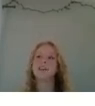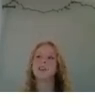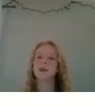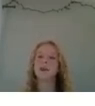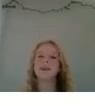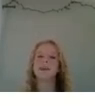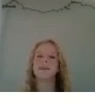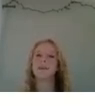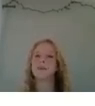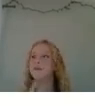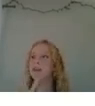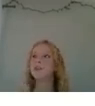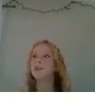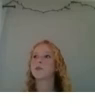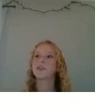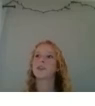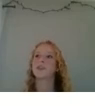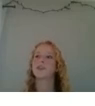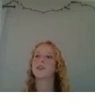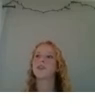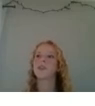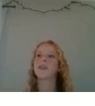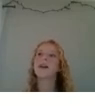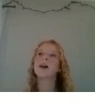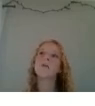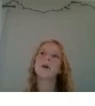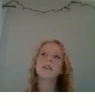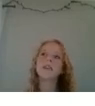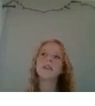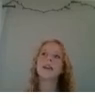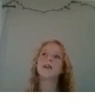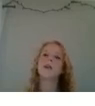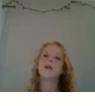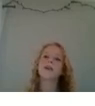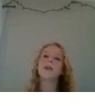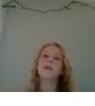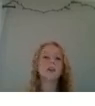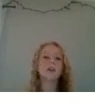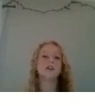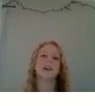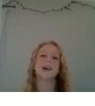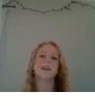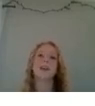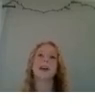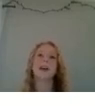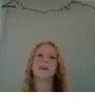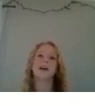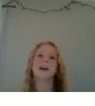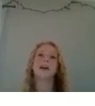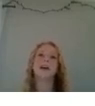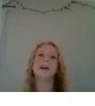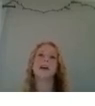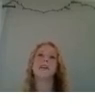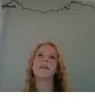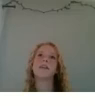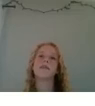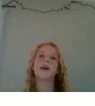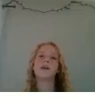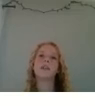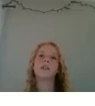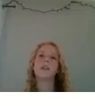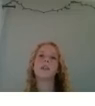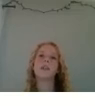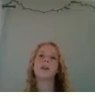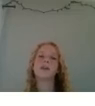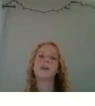it's expressive and you have facial expressions and there's certain parts of it like you have directional signs so like if i if